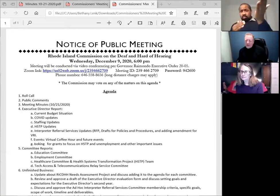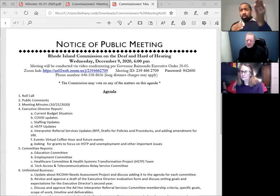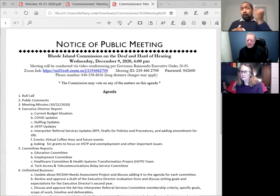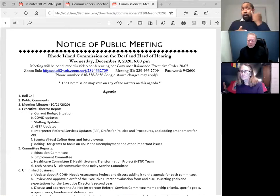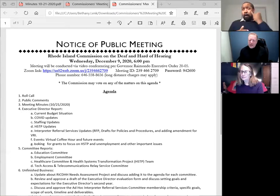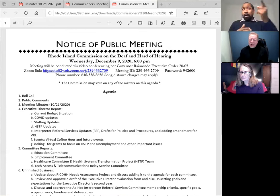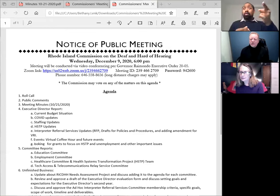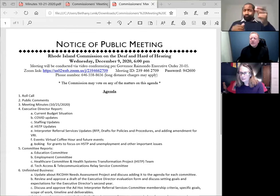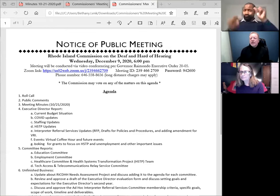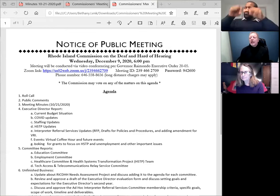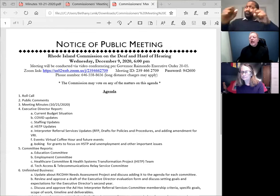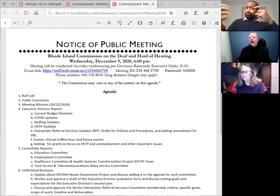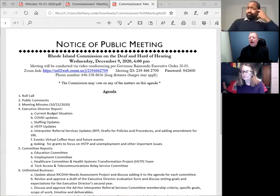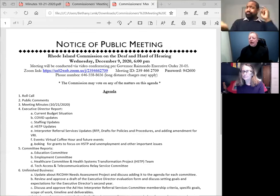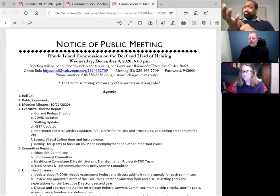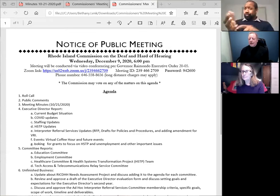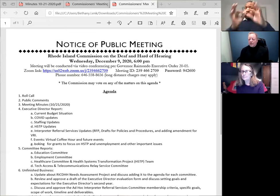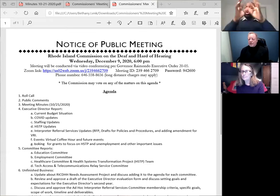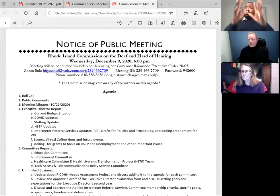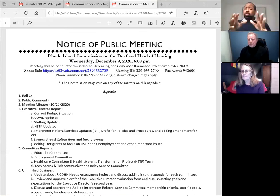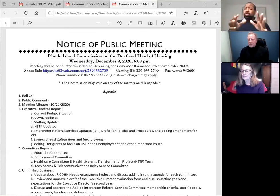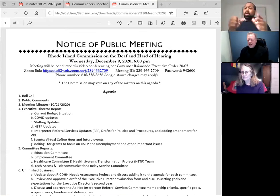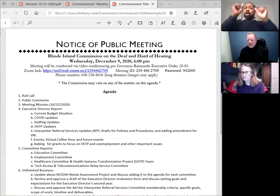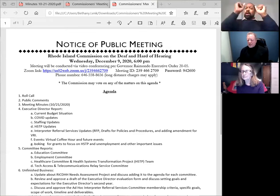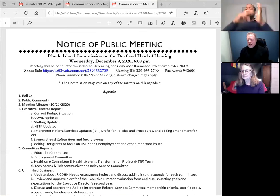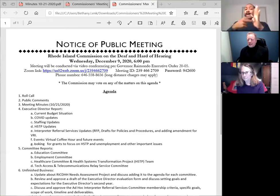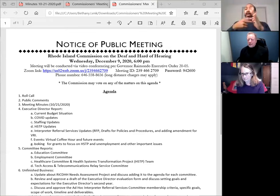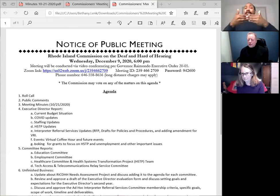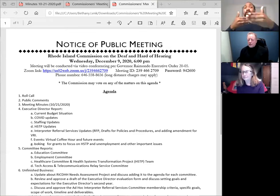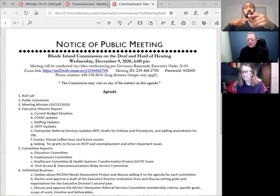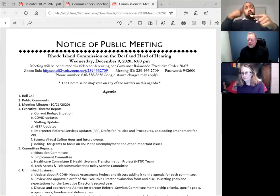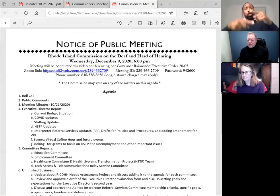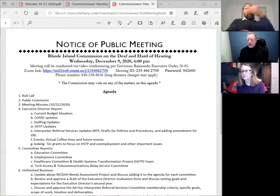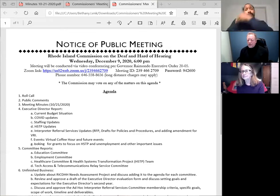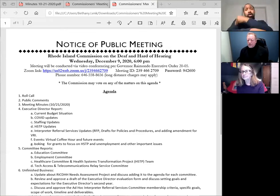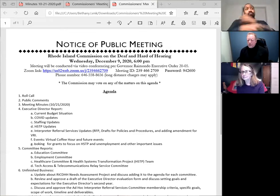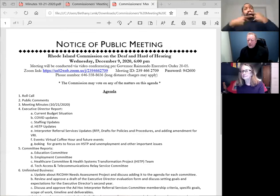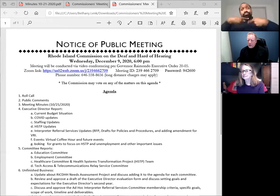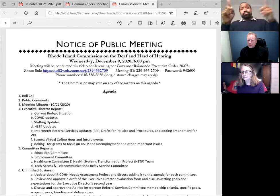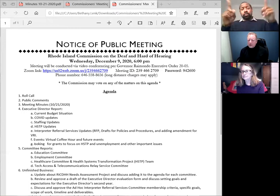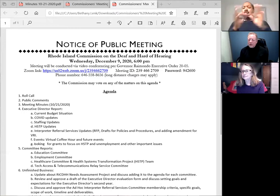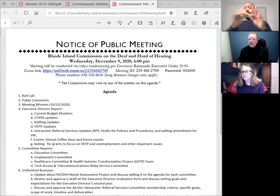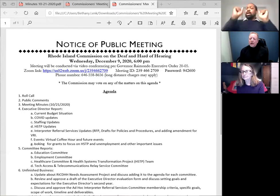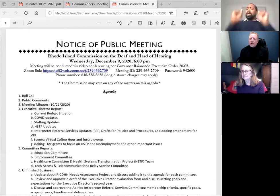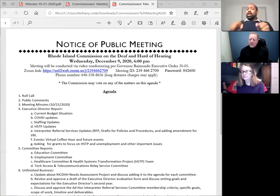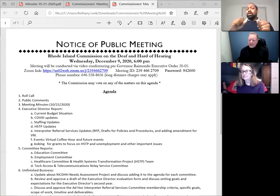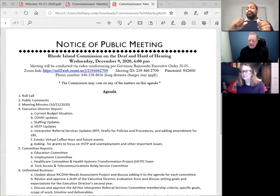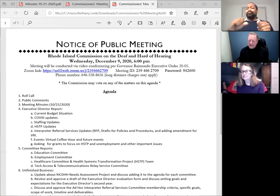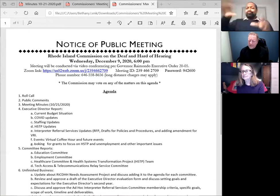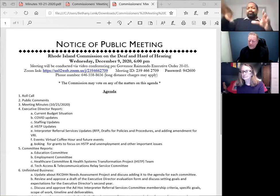Dr. Alexander Scott. And if she does acknowledge that the interpreter should be a part of that frontline worker, and